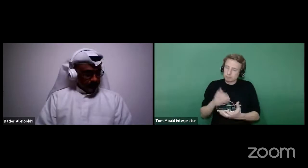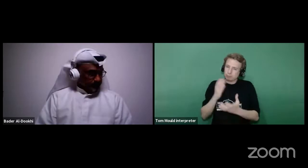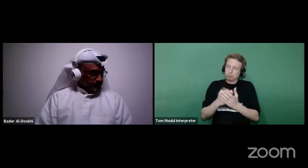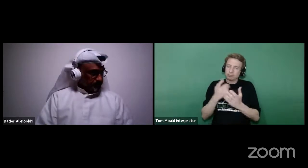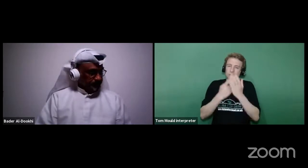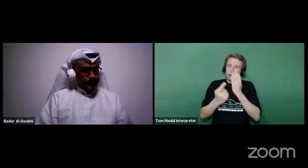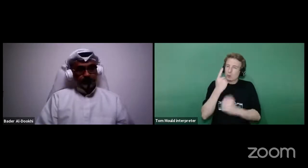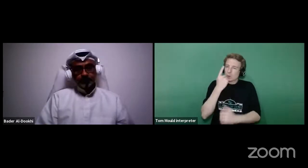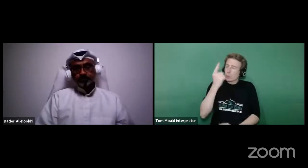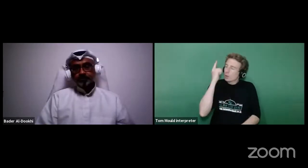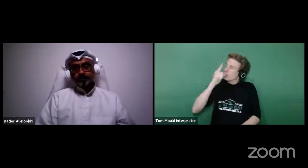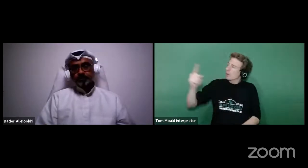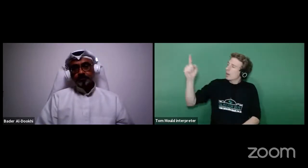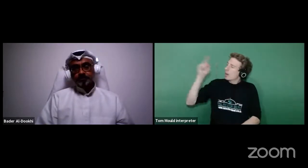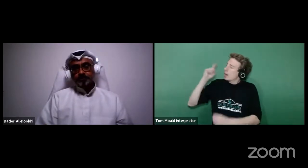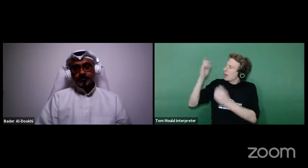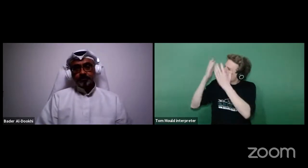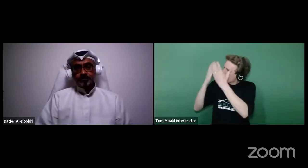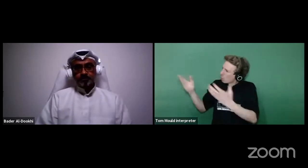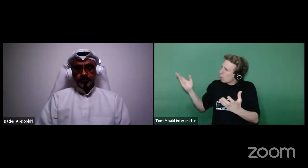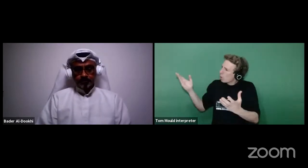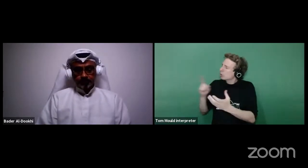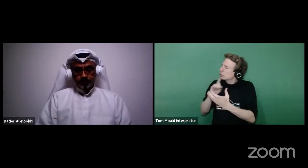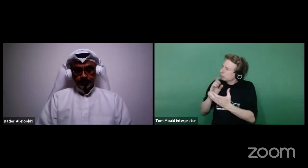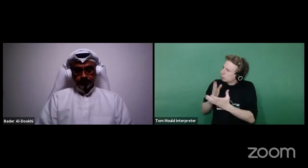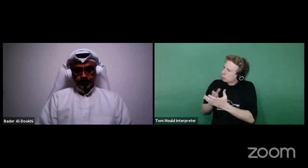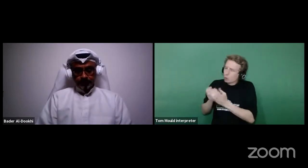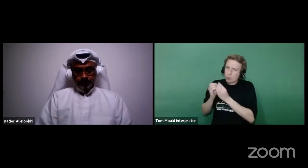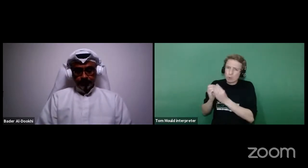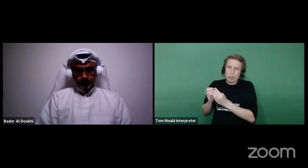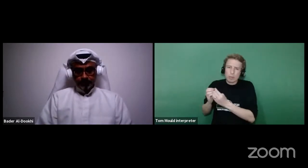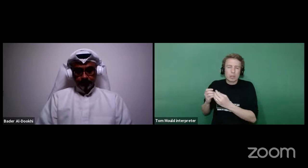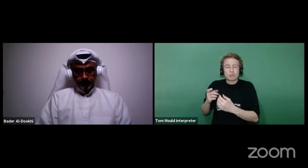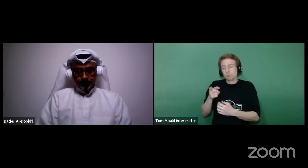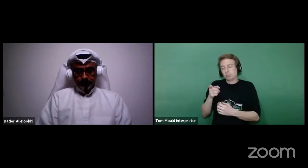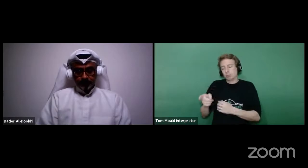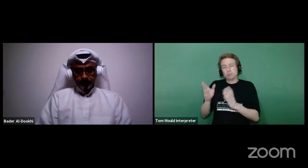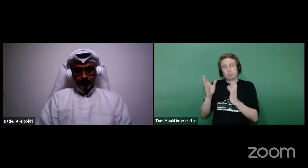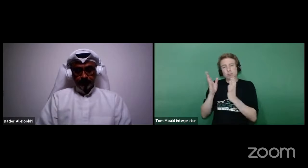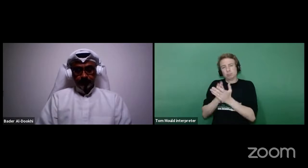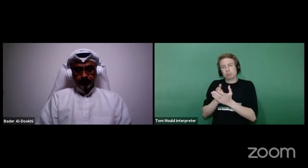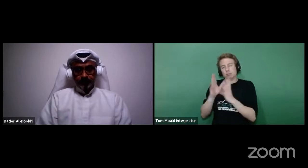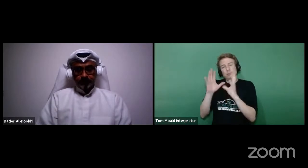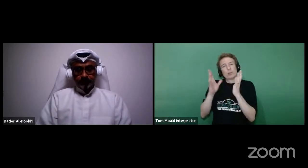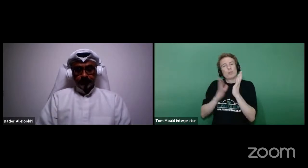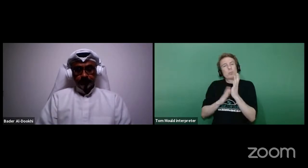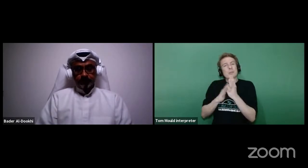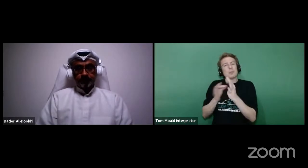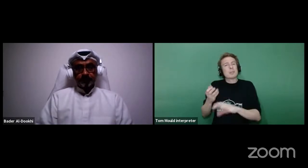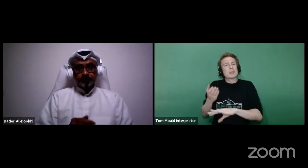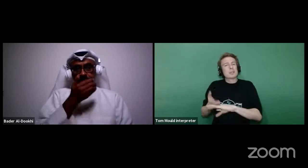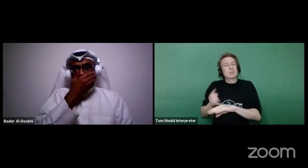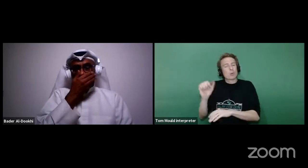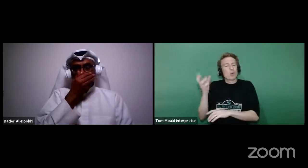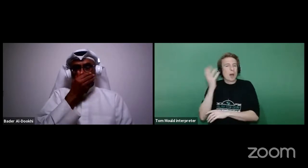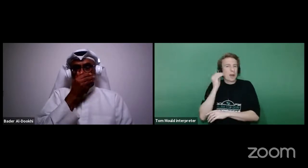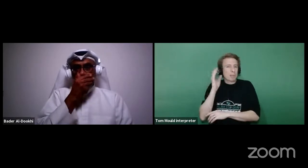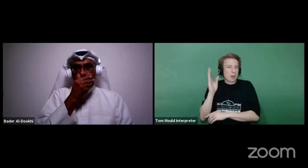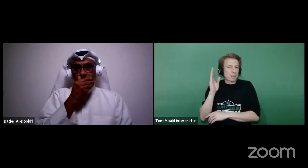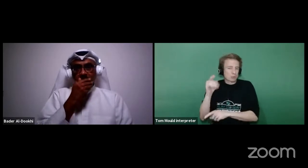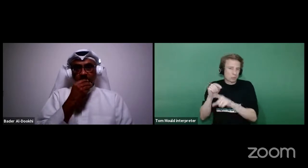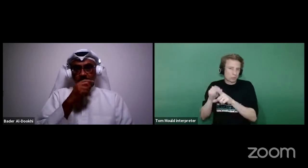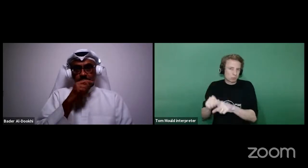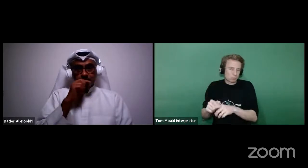for Allah. And I bear witness that Muhammad, peace and blessings be upon him, is his slave and messenger. And indeed